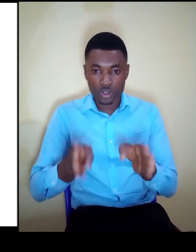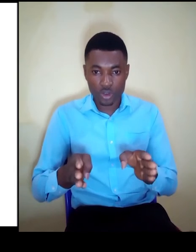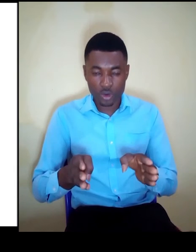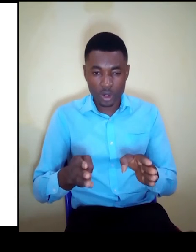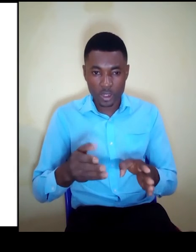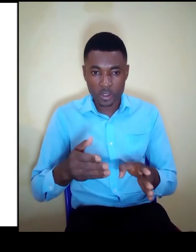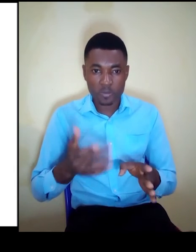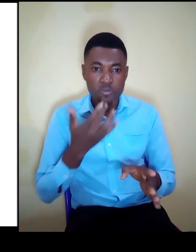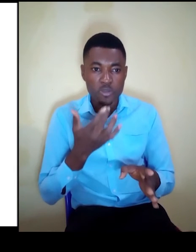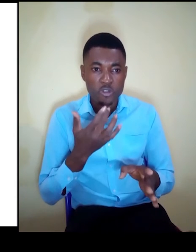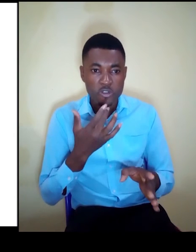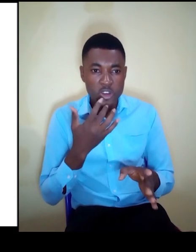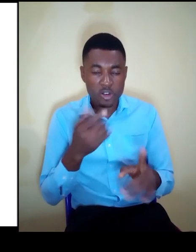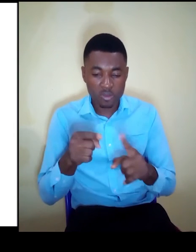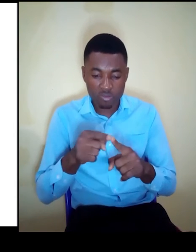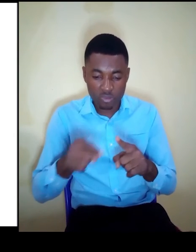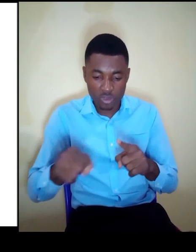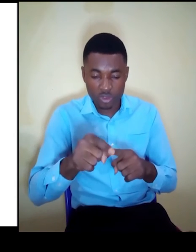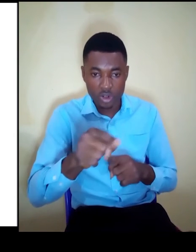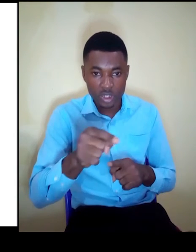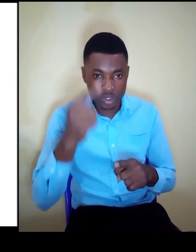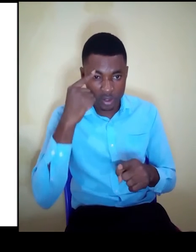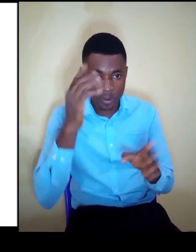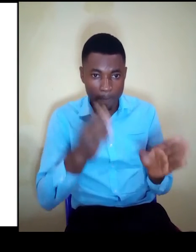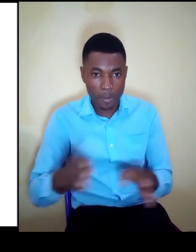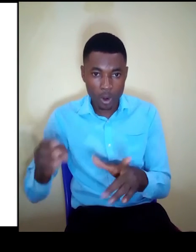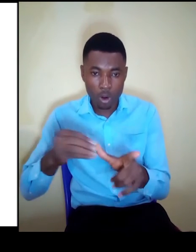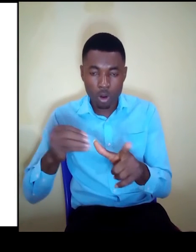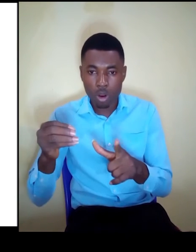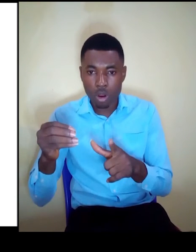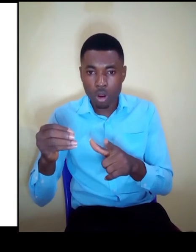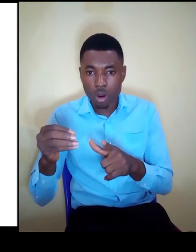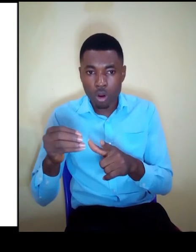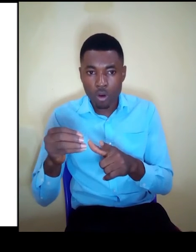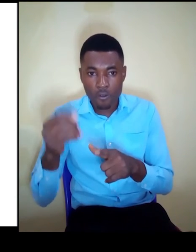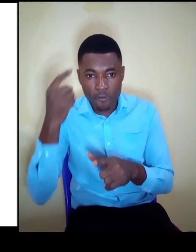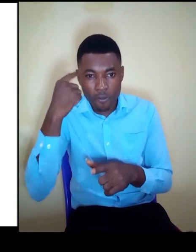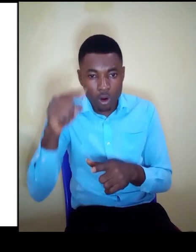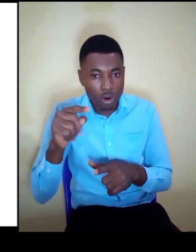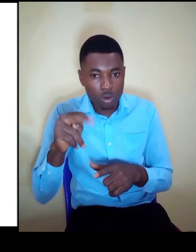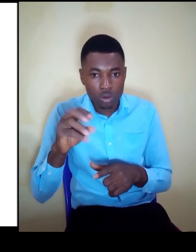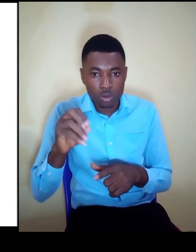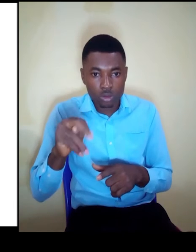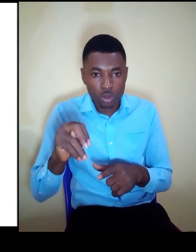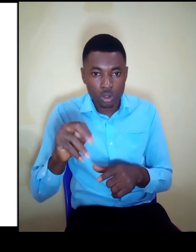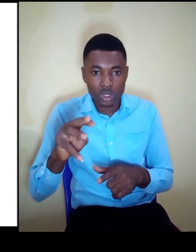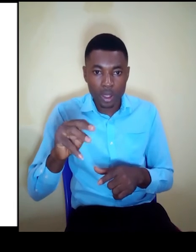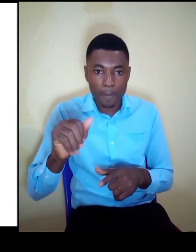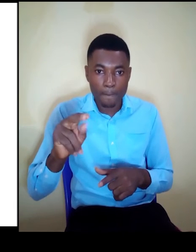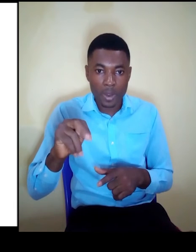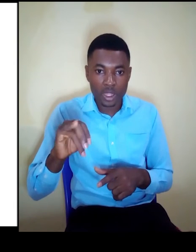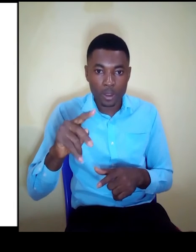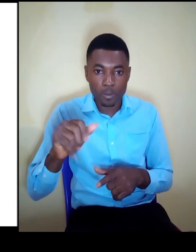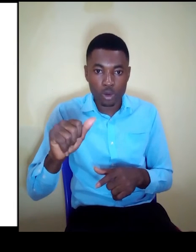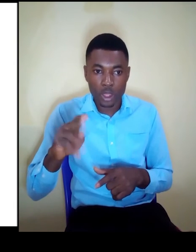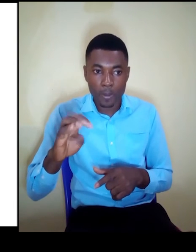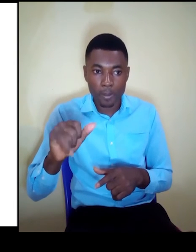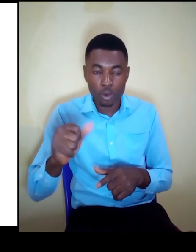tracing strategy and even entity depiction for non-manipulable objects like furniture and nature.